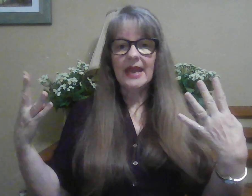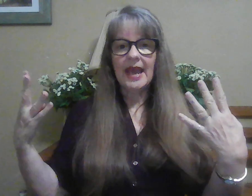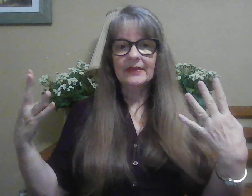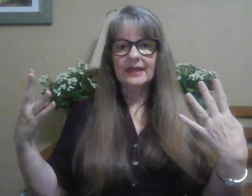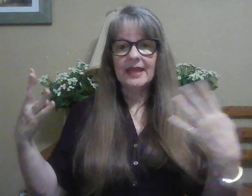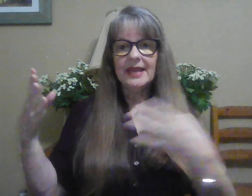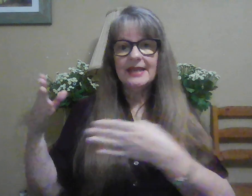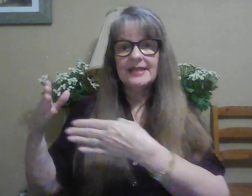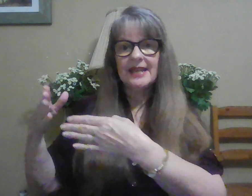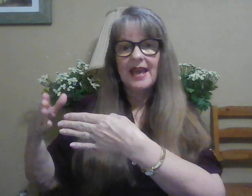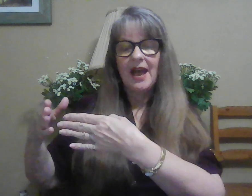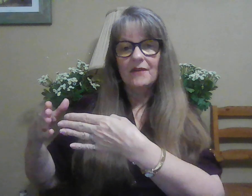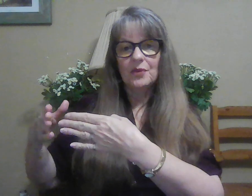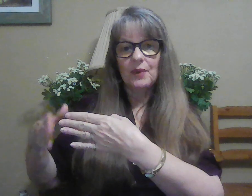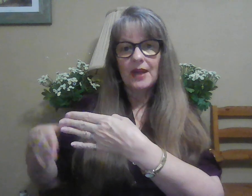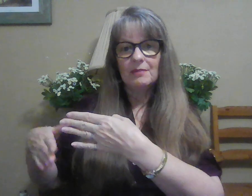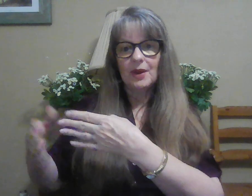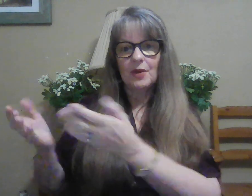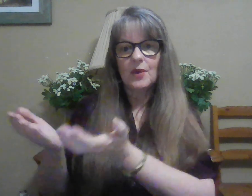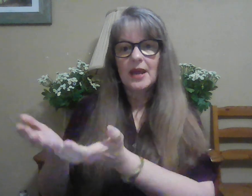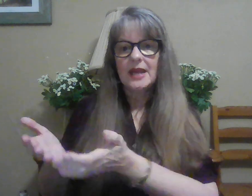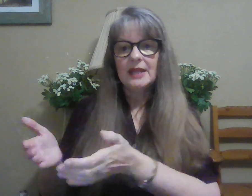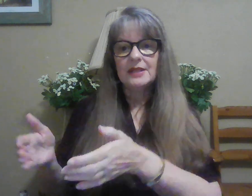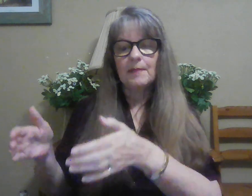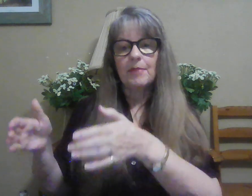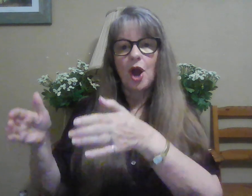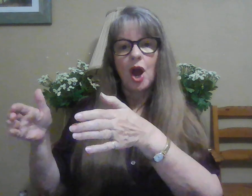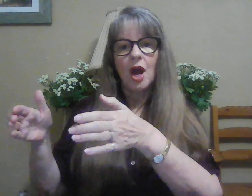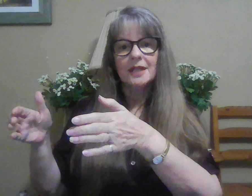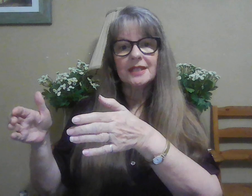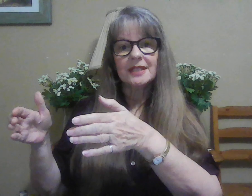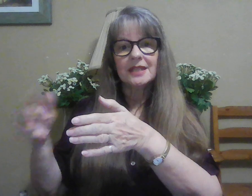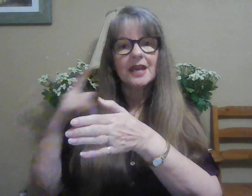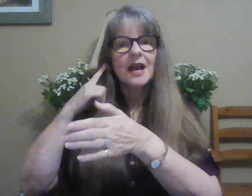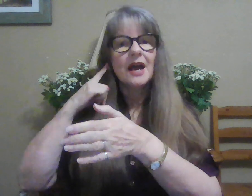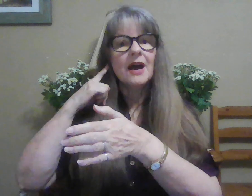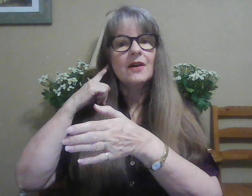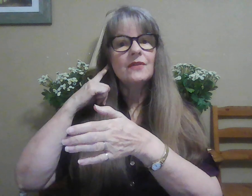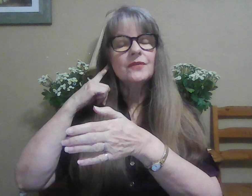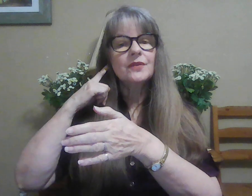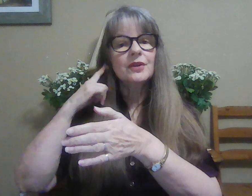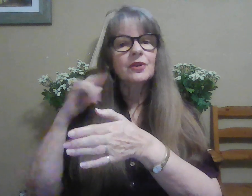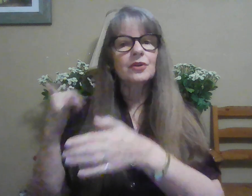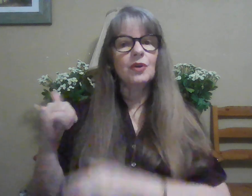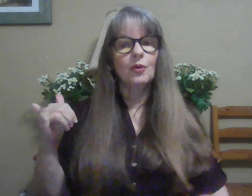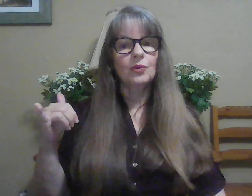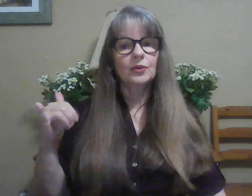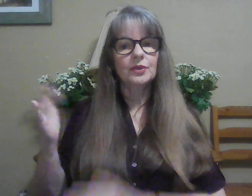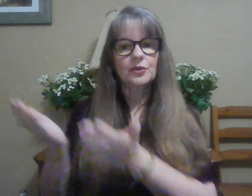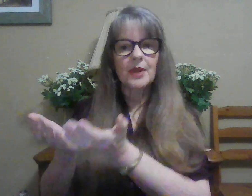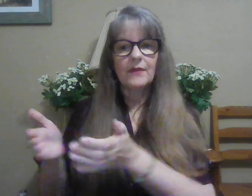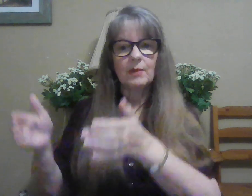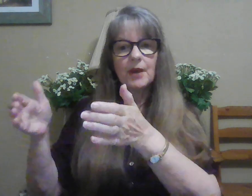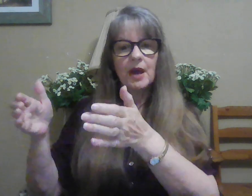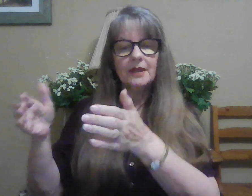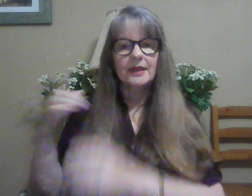at the end of the rainbow is a pot of gold. So we have our pot